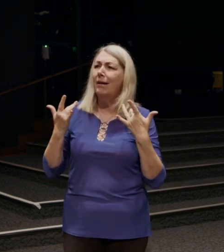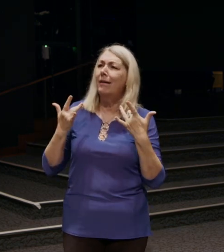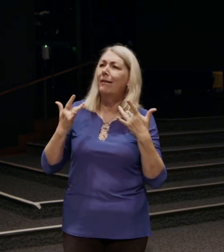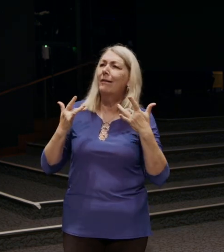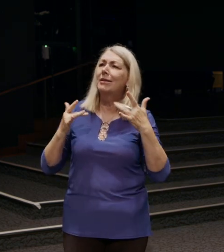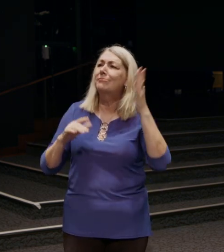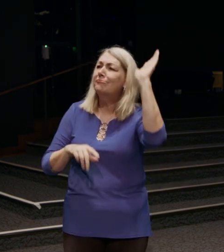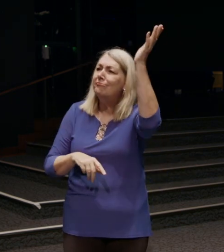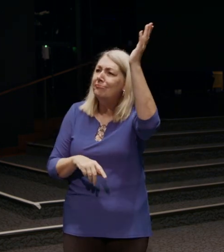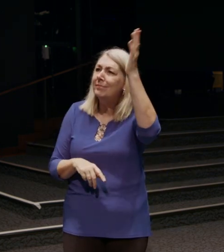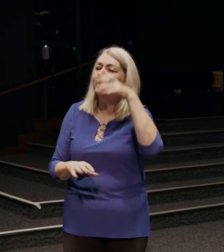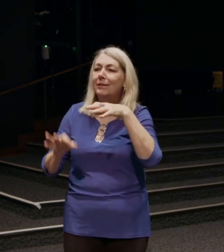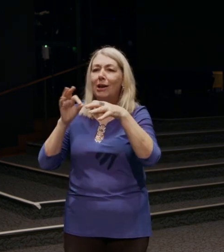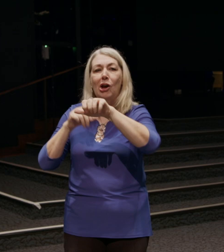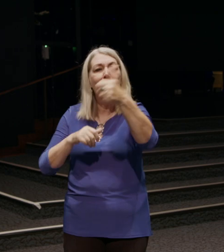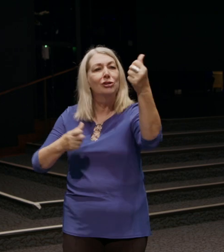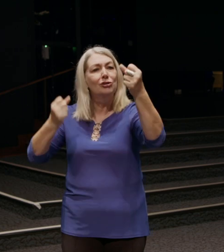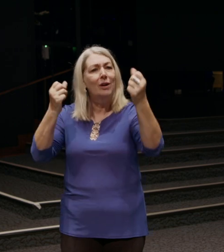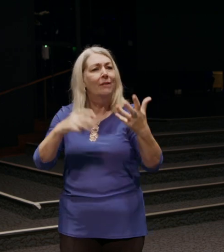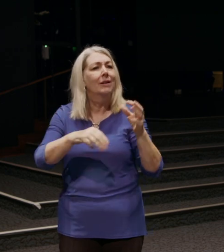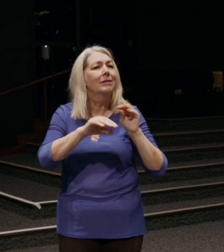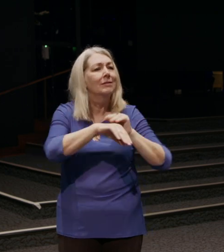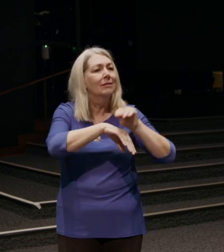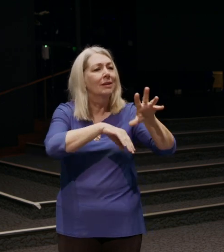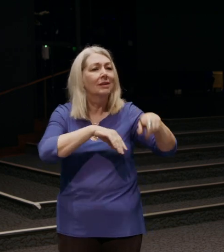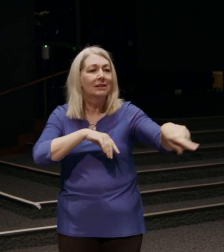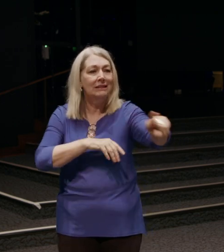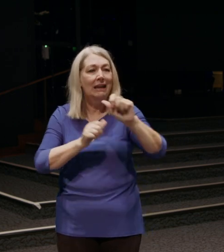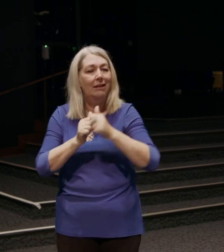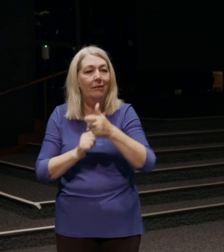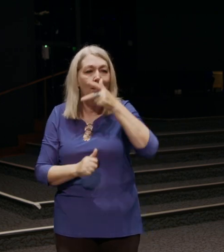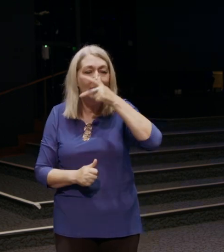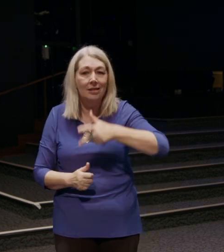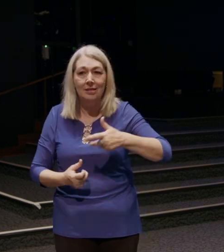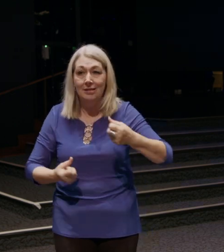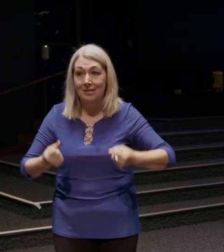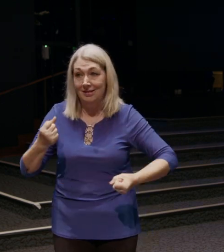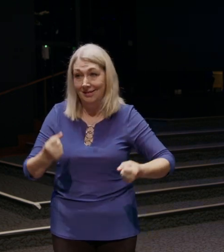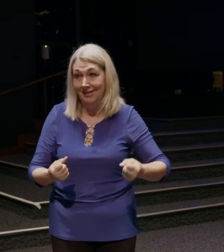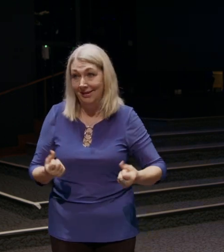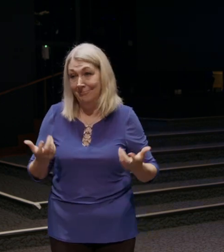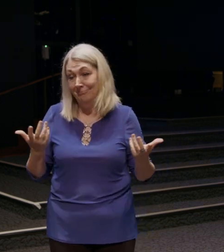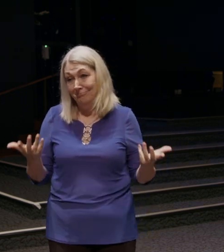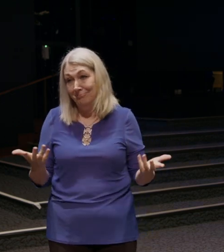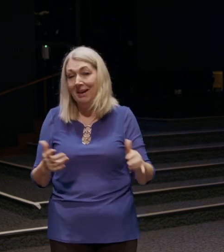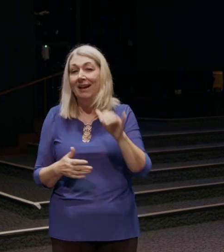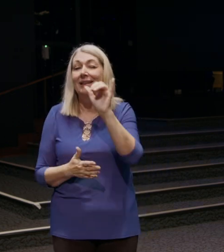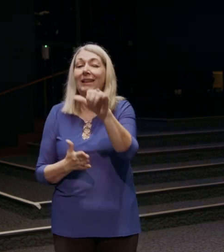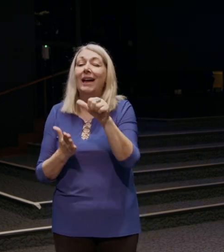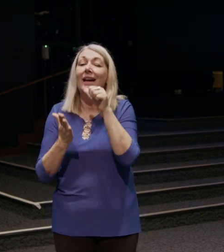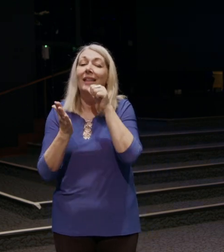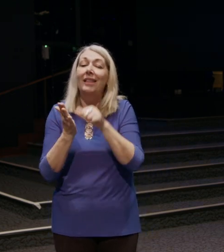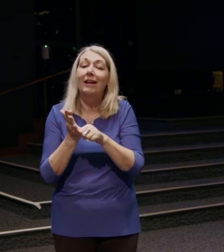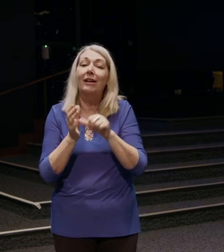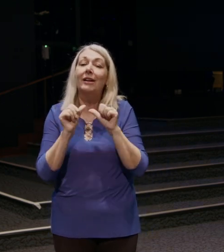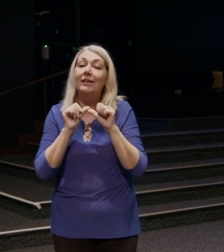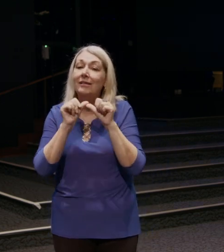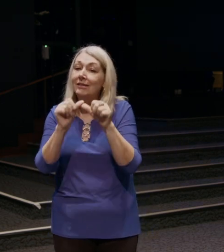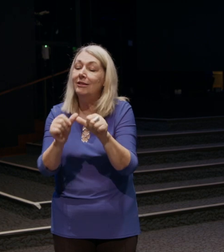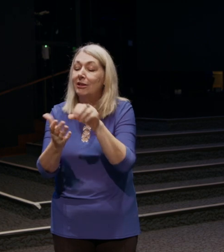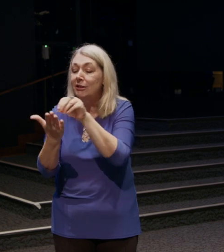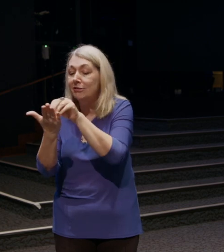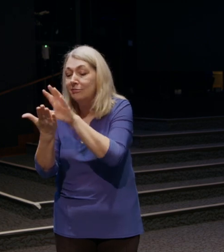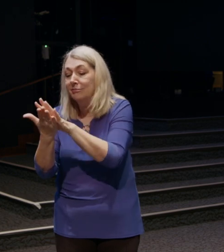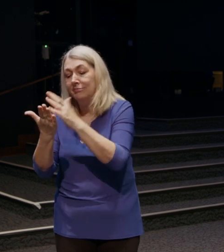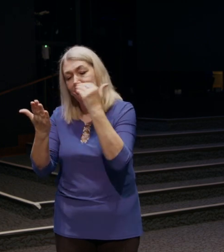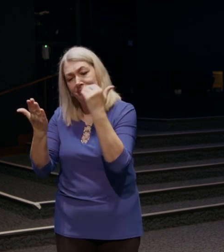to speak to other drivers on how to drive poorly. The letter continued, documenting